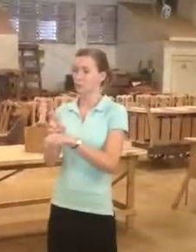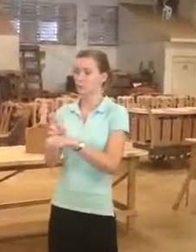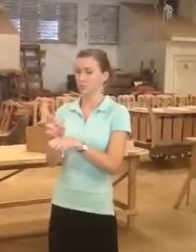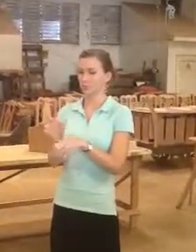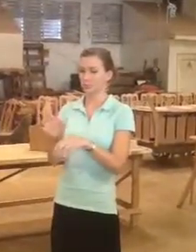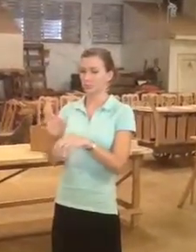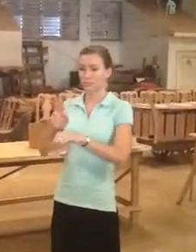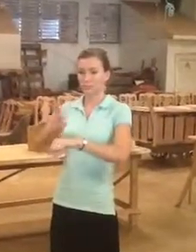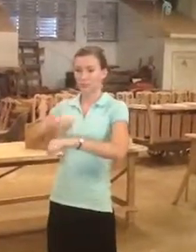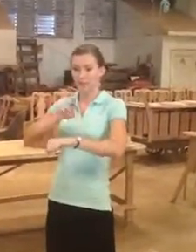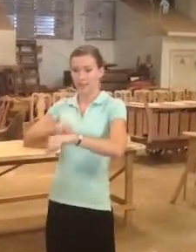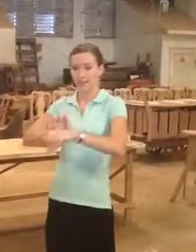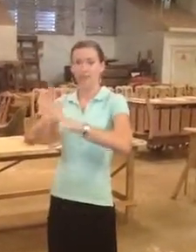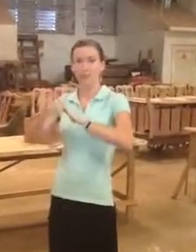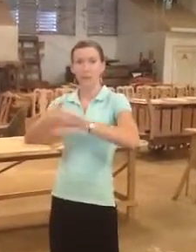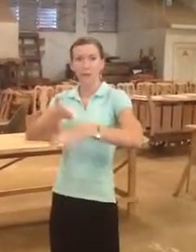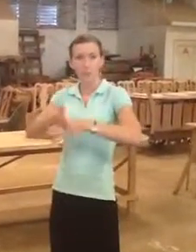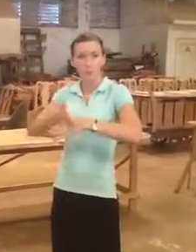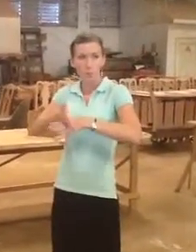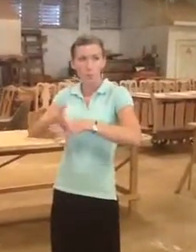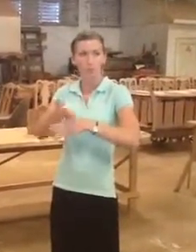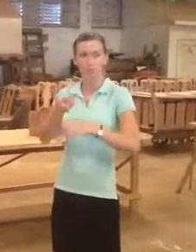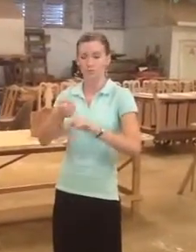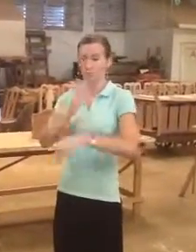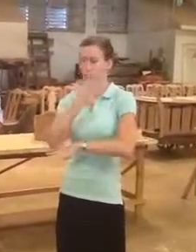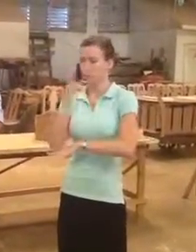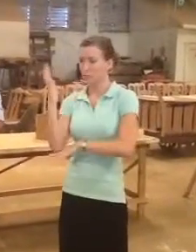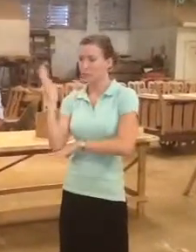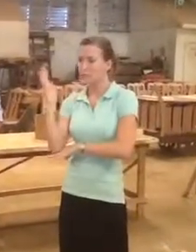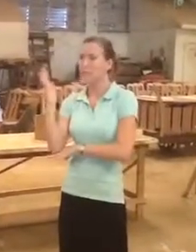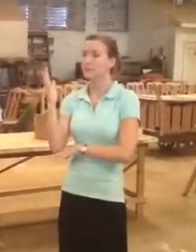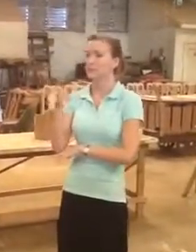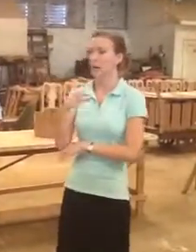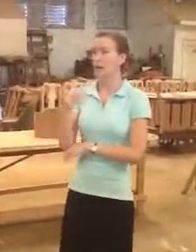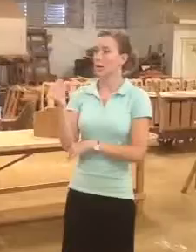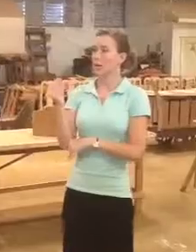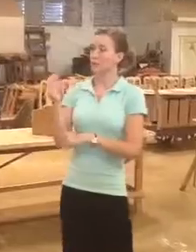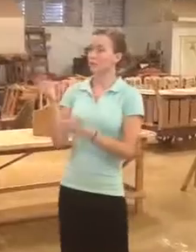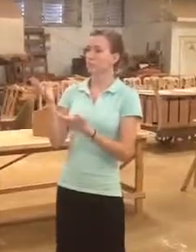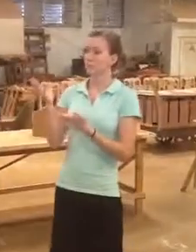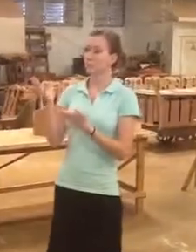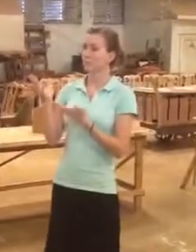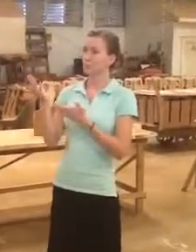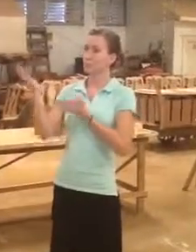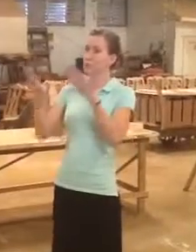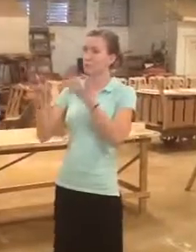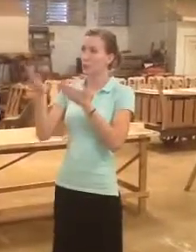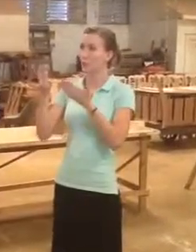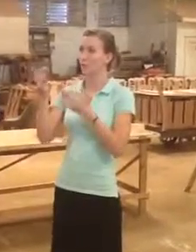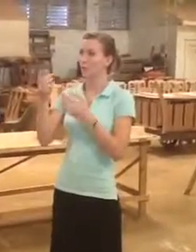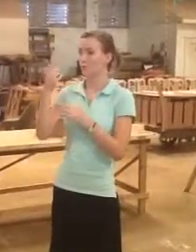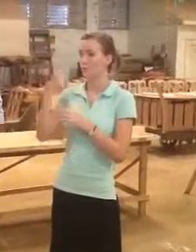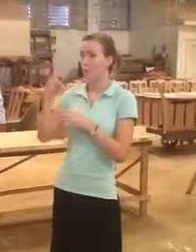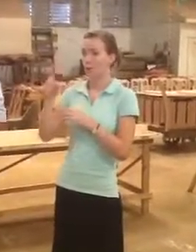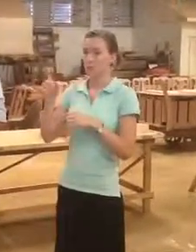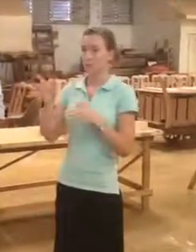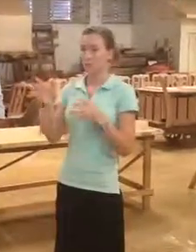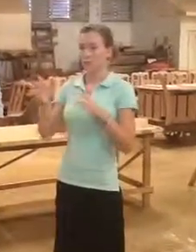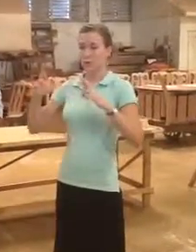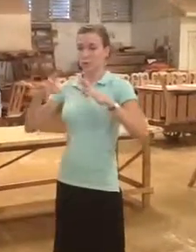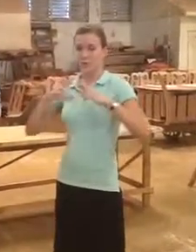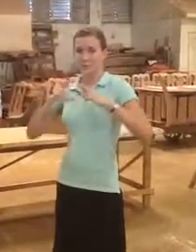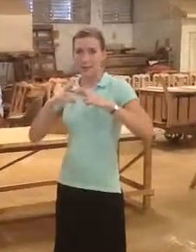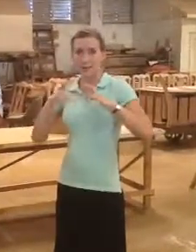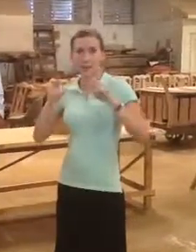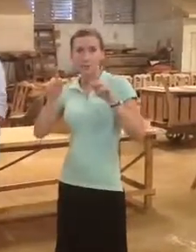let's make custom furniture, let's make it ornate, and let's cater to expatriates that return here, retirees.